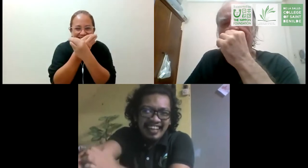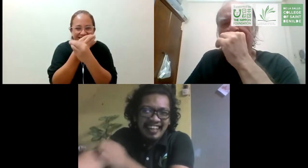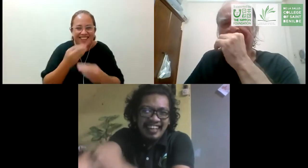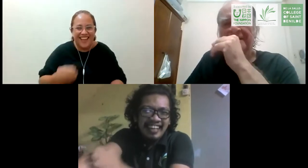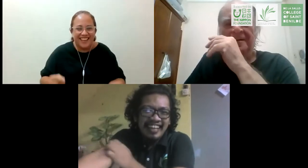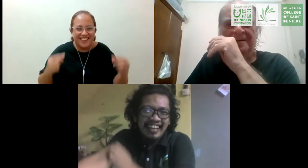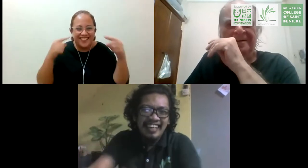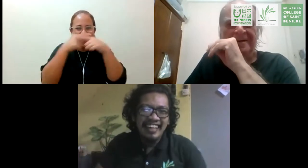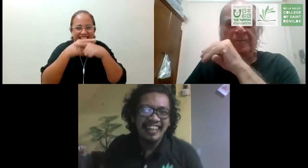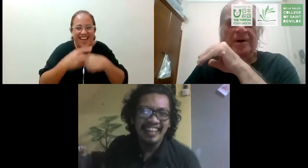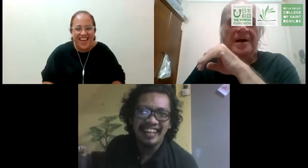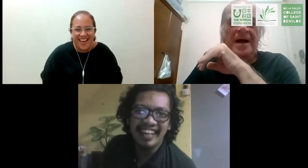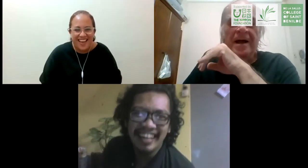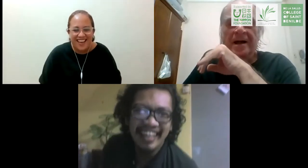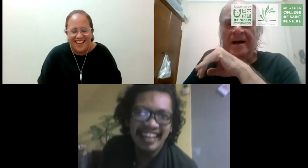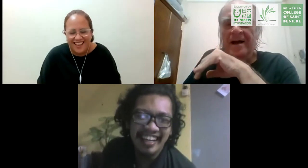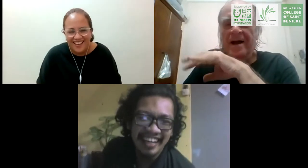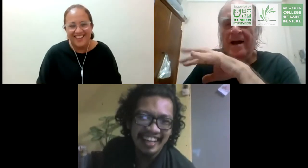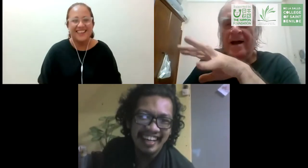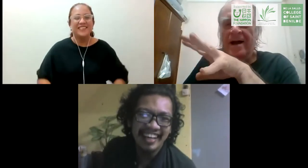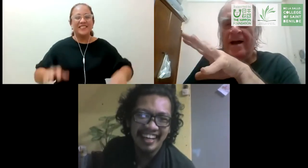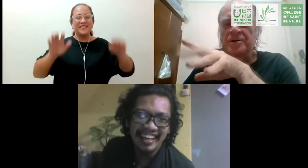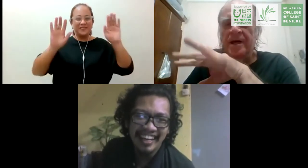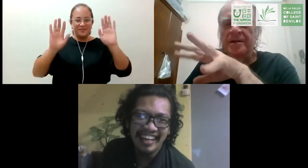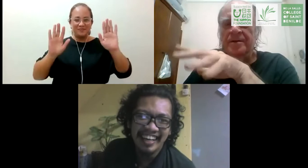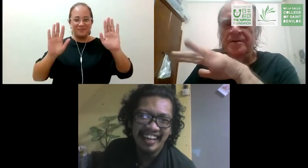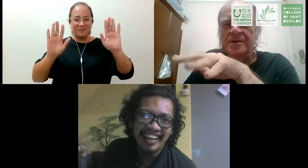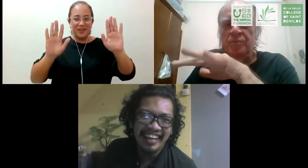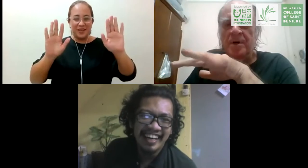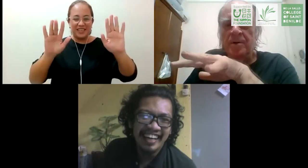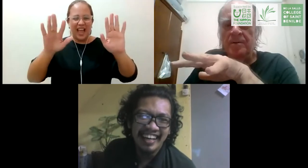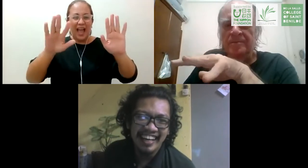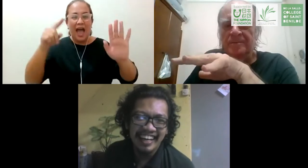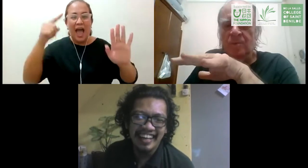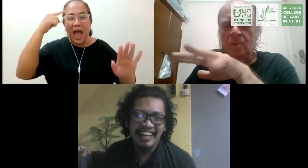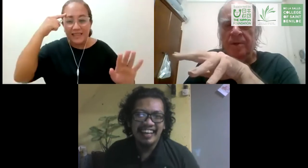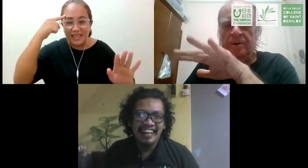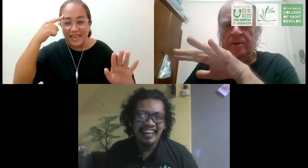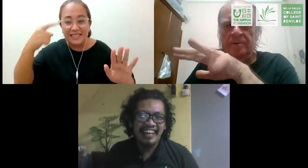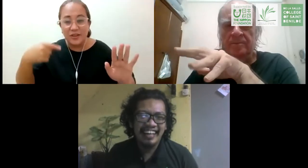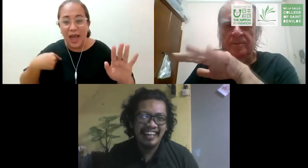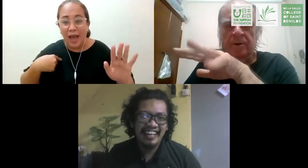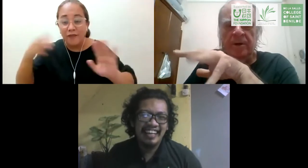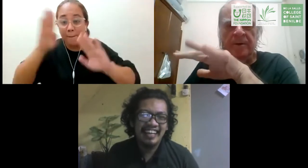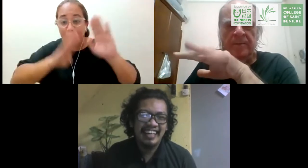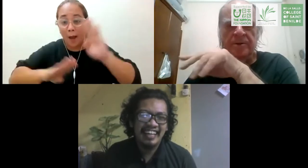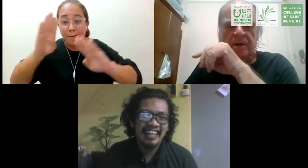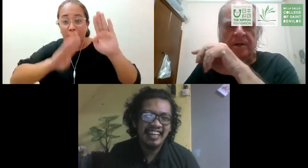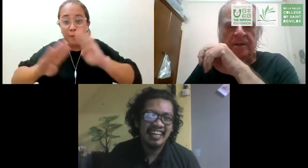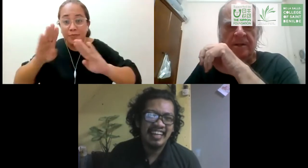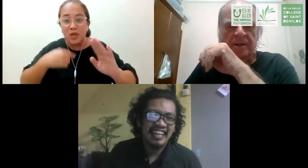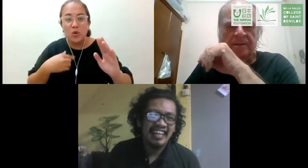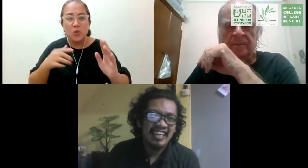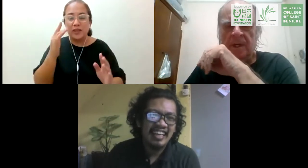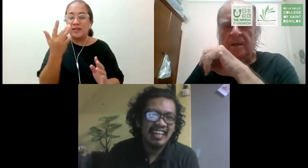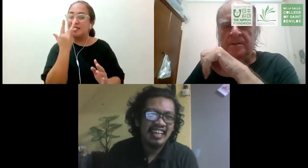have flipped when it yeah. comes to Well, camera angle. actually, I think there's some problem with the mirror image